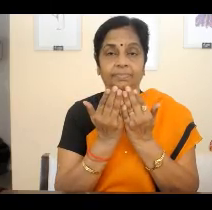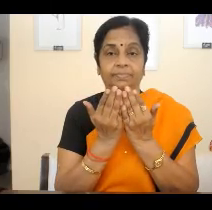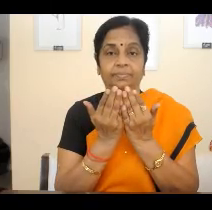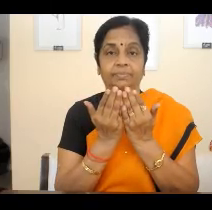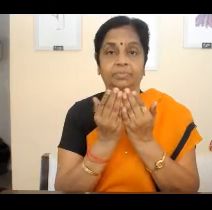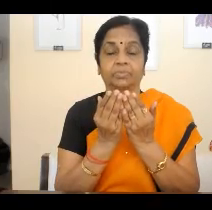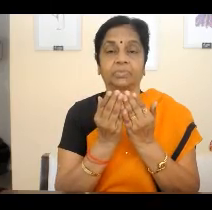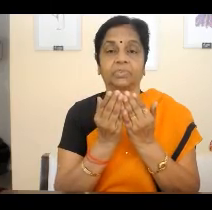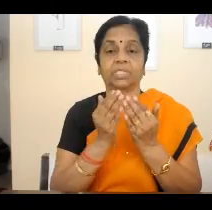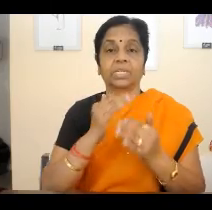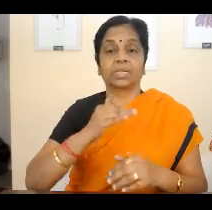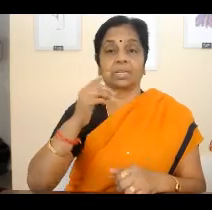before the age of 6 years